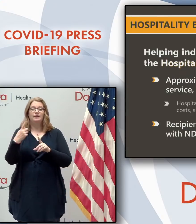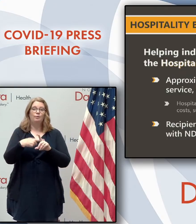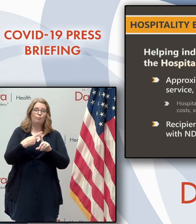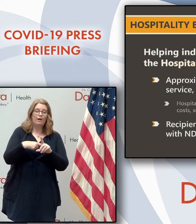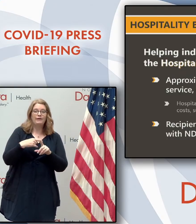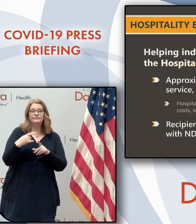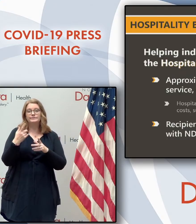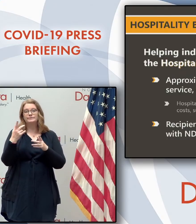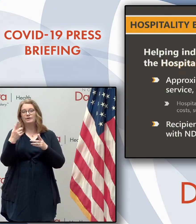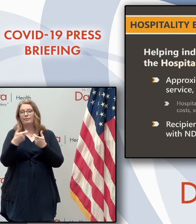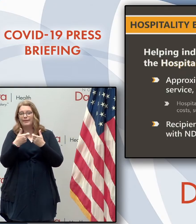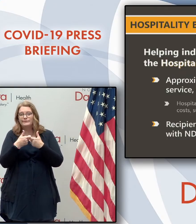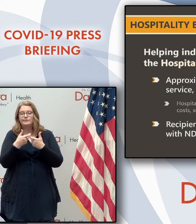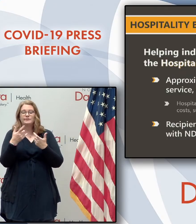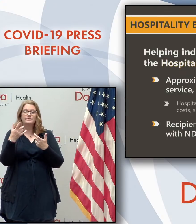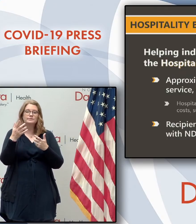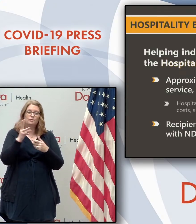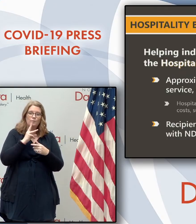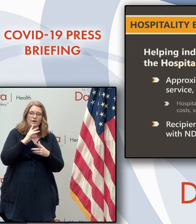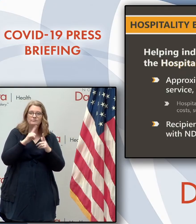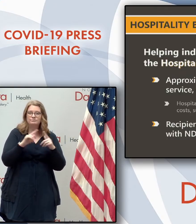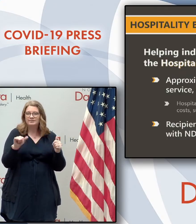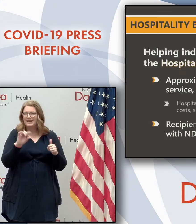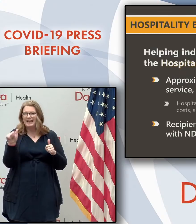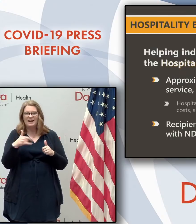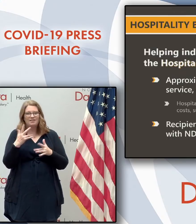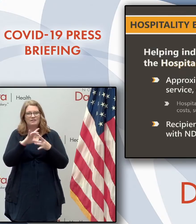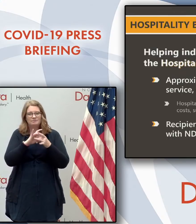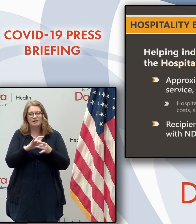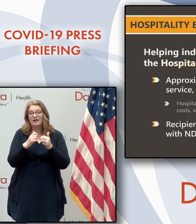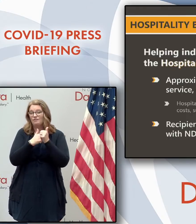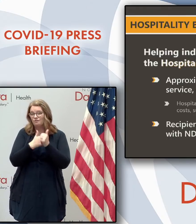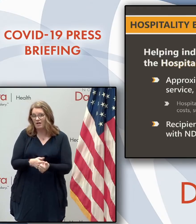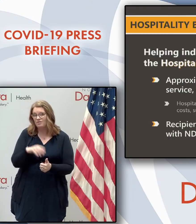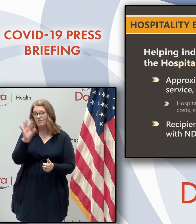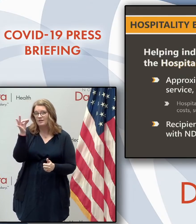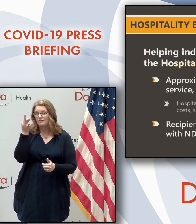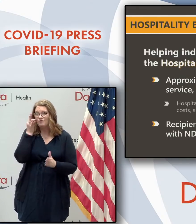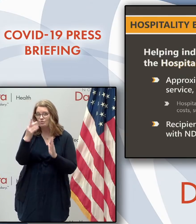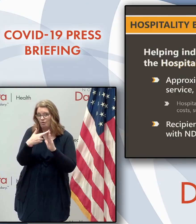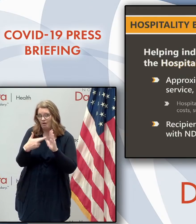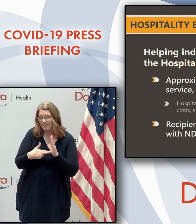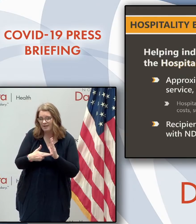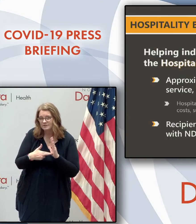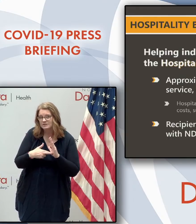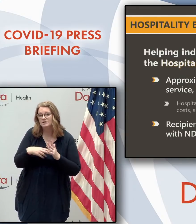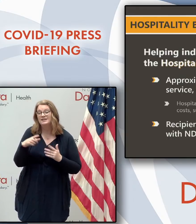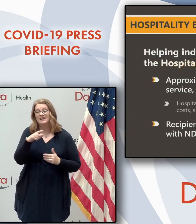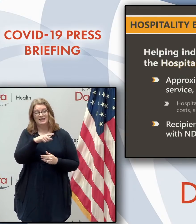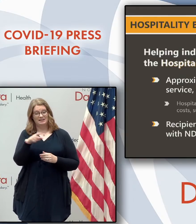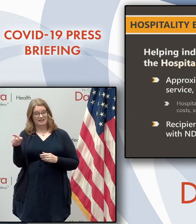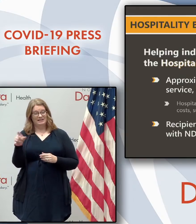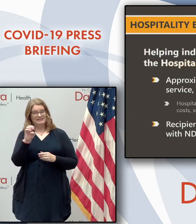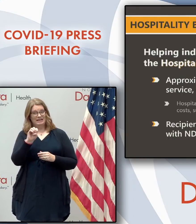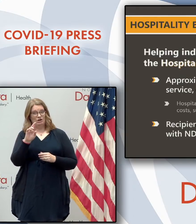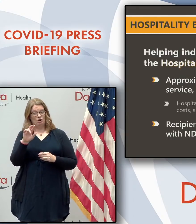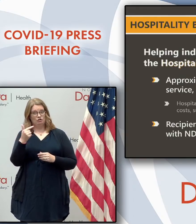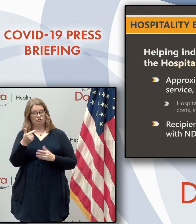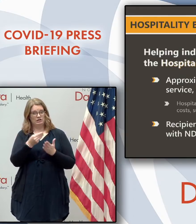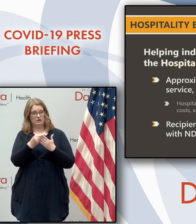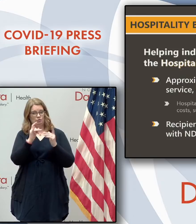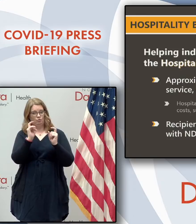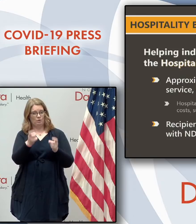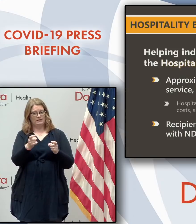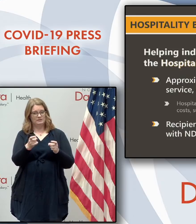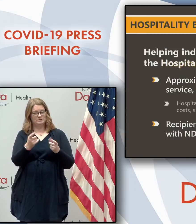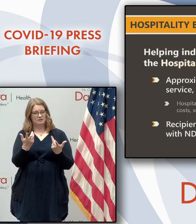utility, technology, and other expenses that comply with federal guidelines. These hospitality ERG grants are going to have